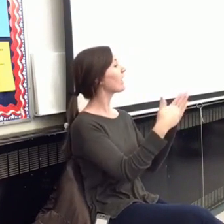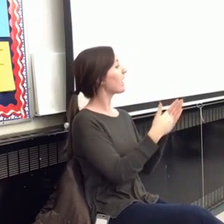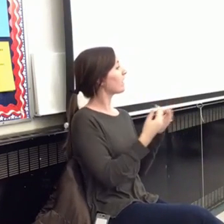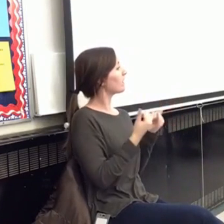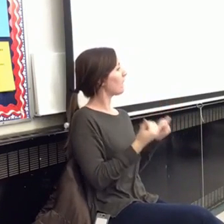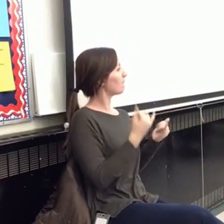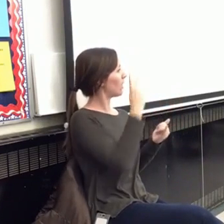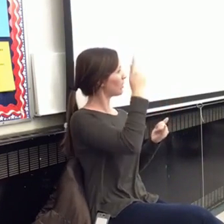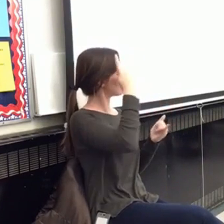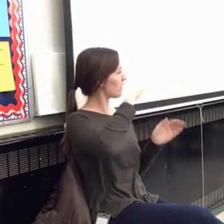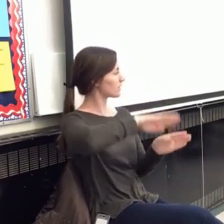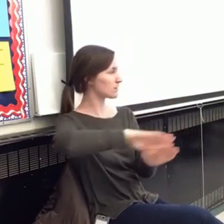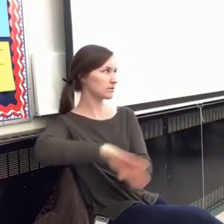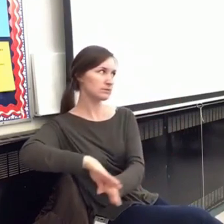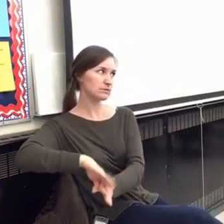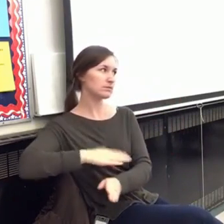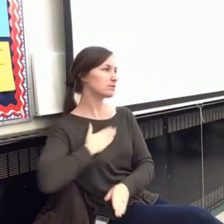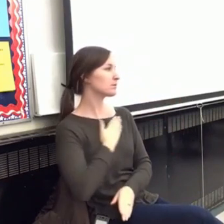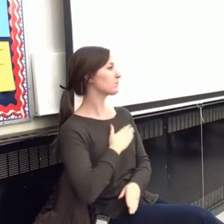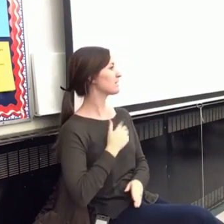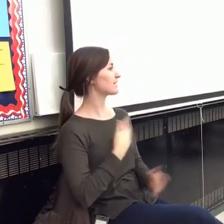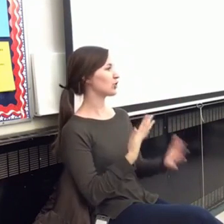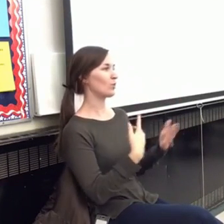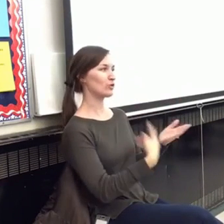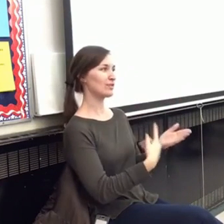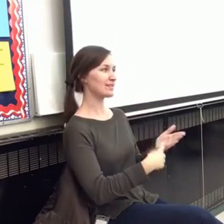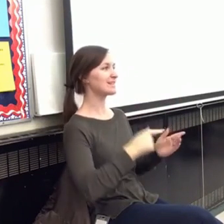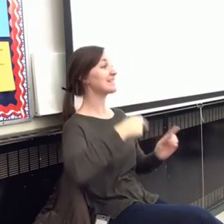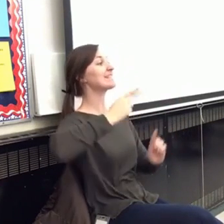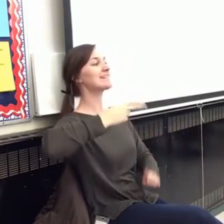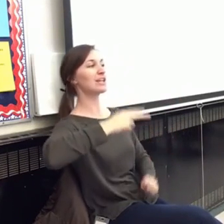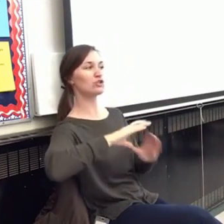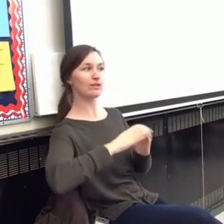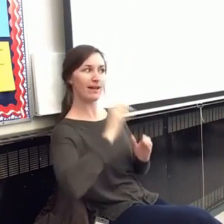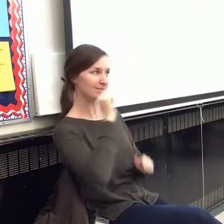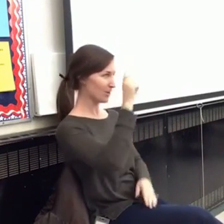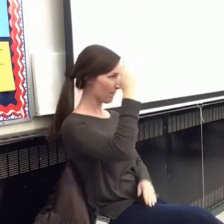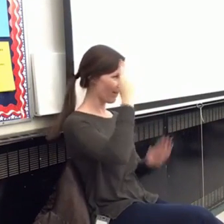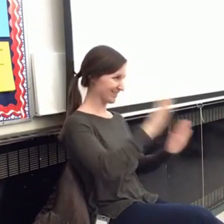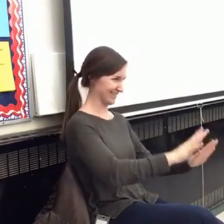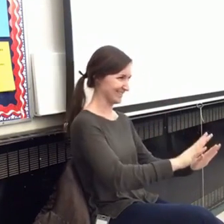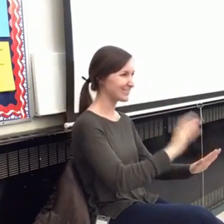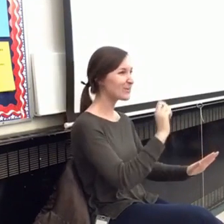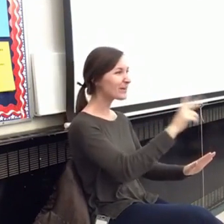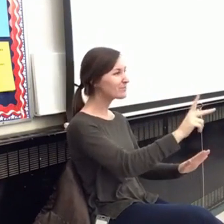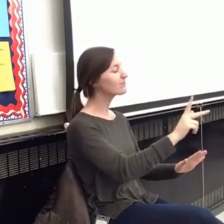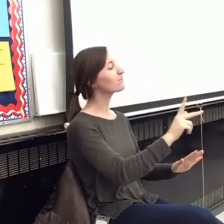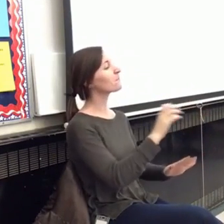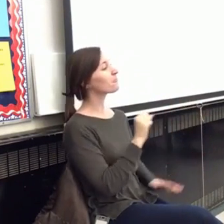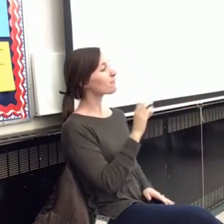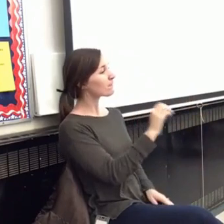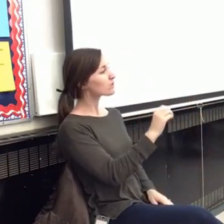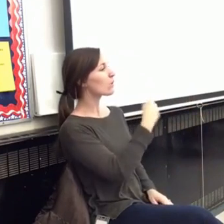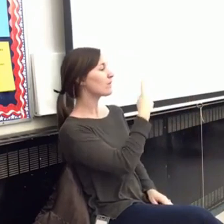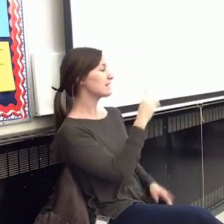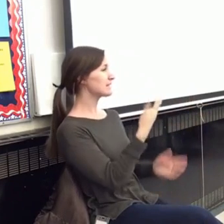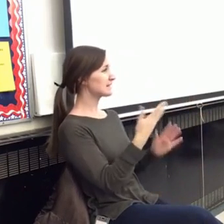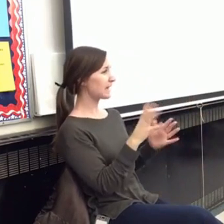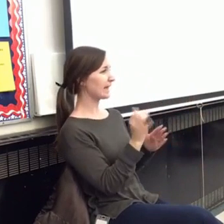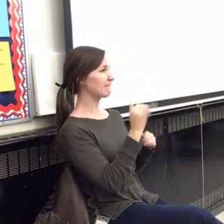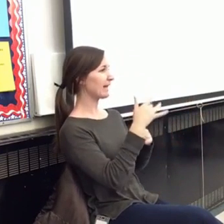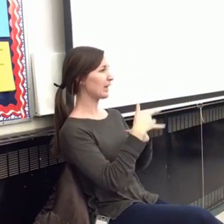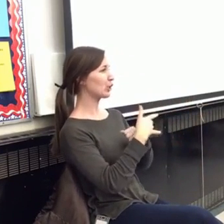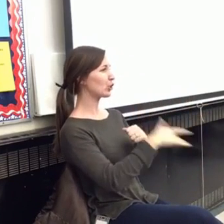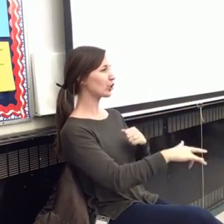politics, guys, history class. Now, this is kind of like an early